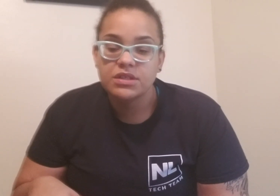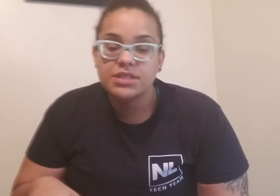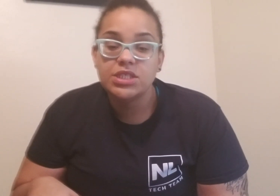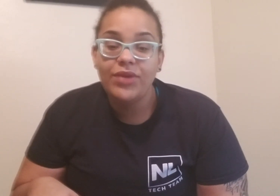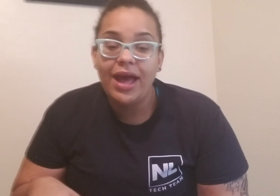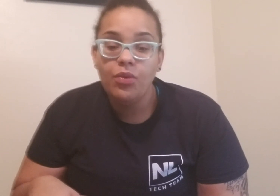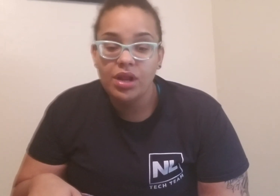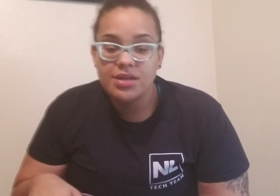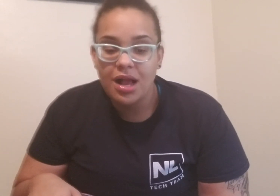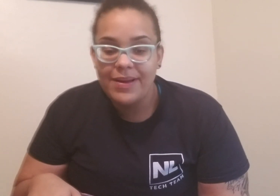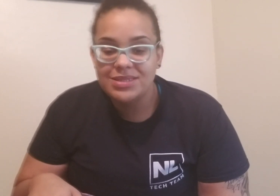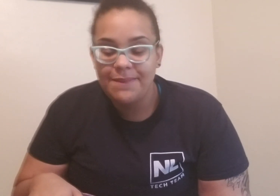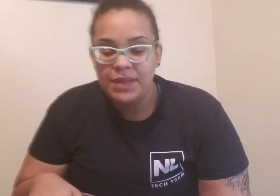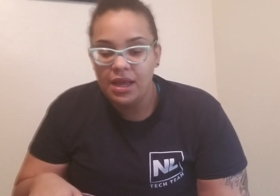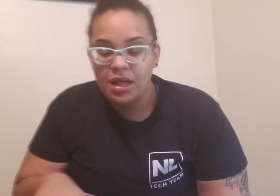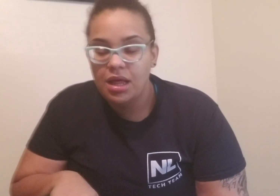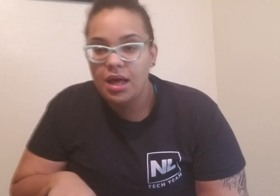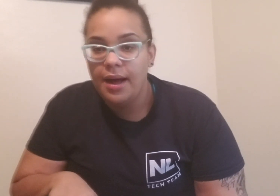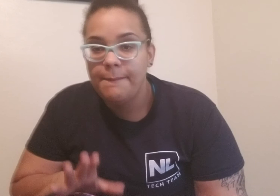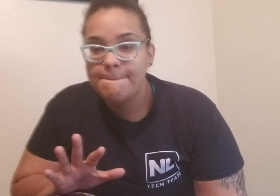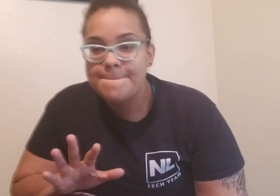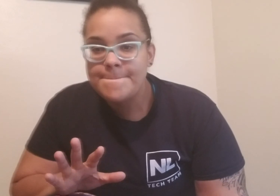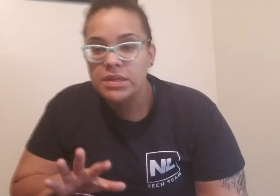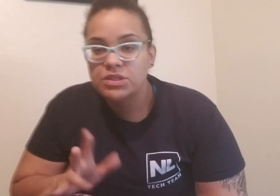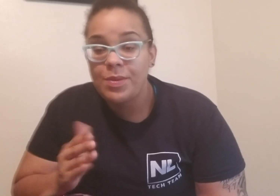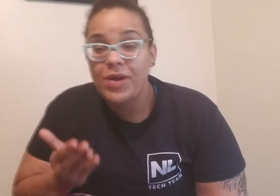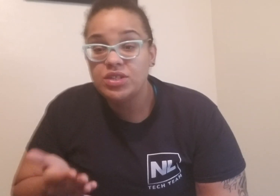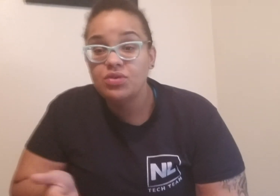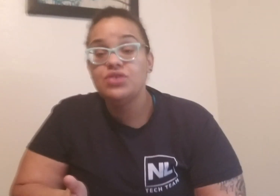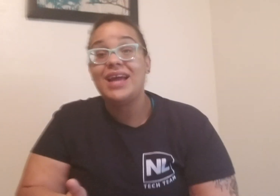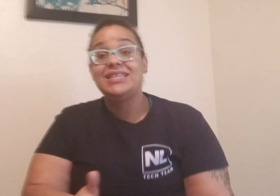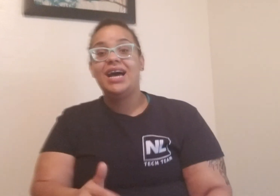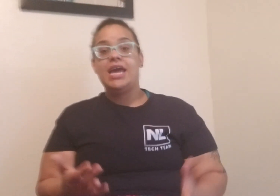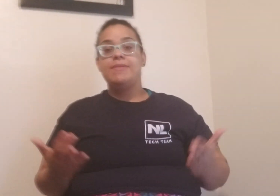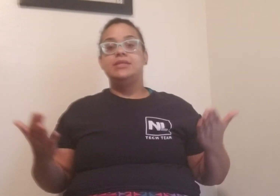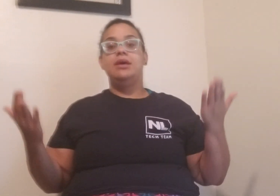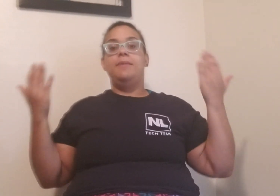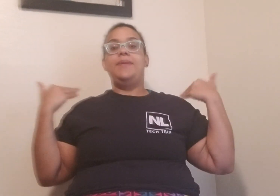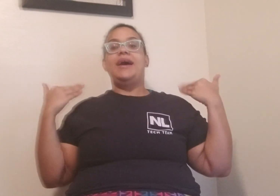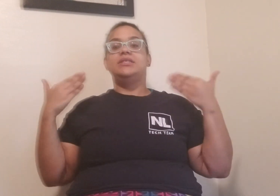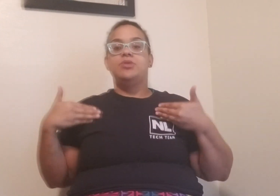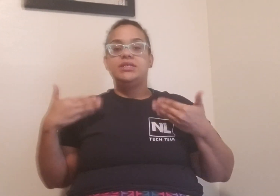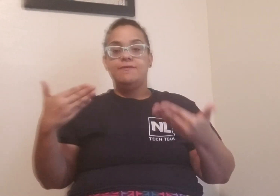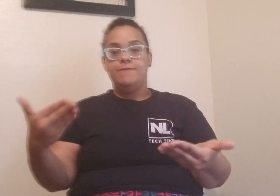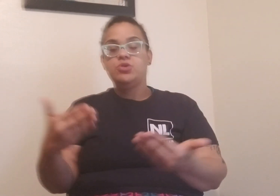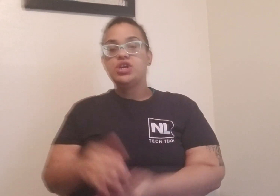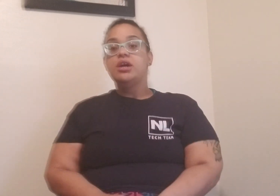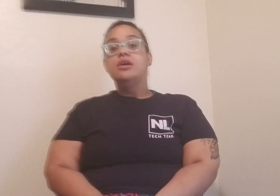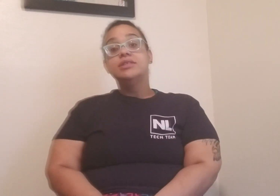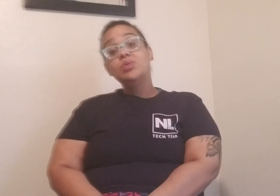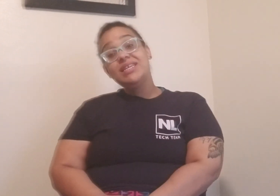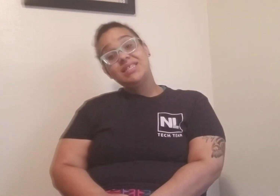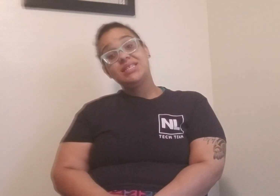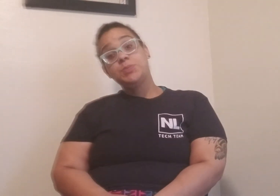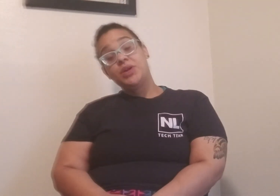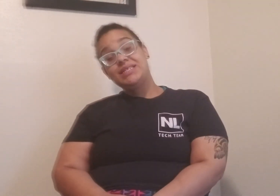So now we're going to talk about something. So remember I told you that time is past, present, future. So distance is pretty similar